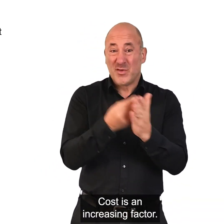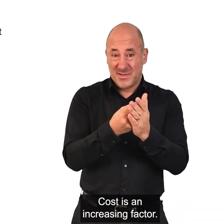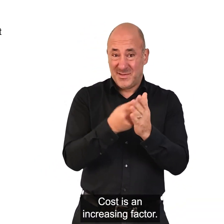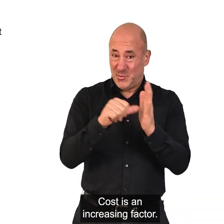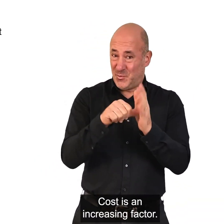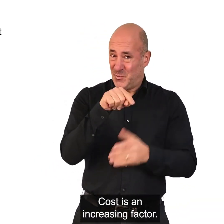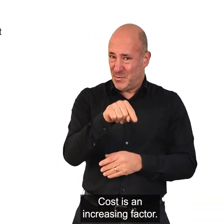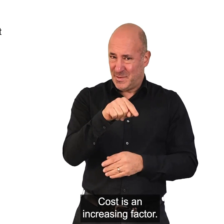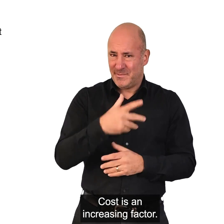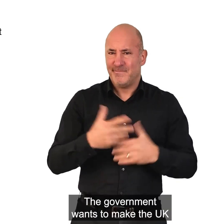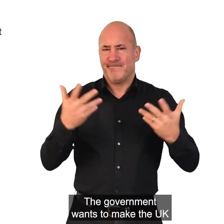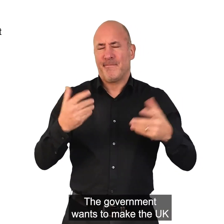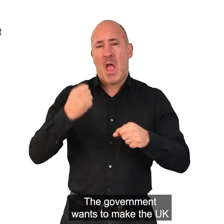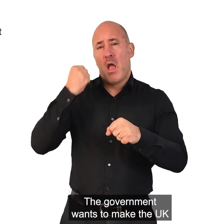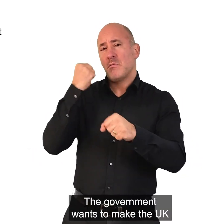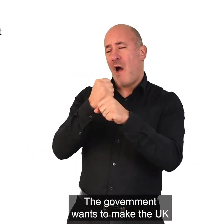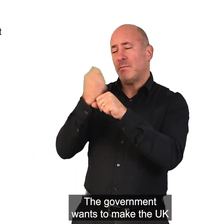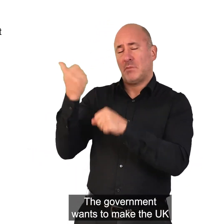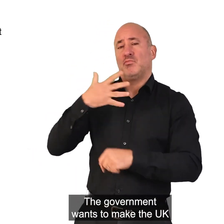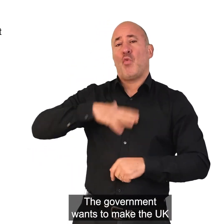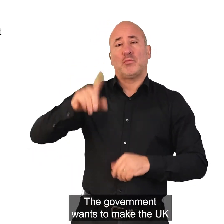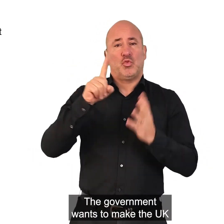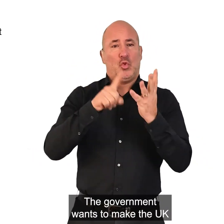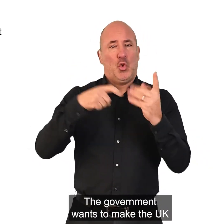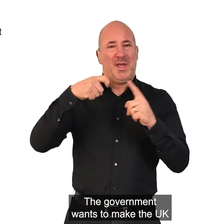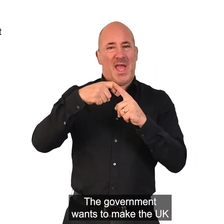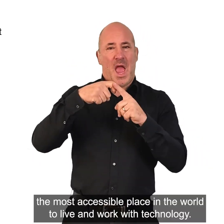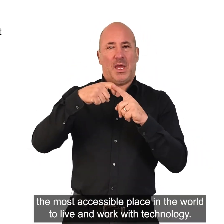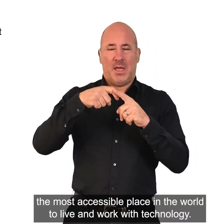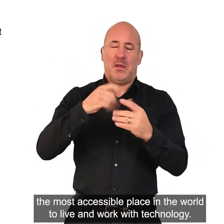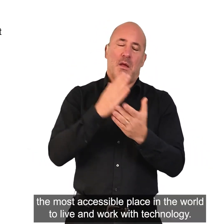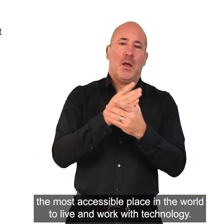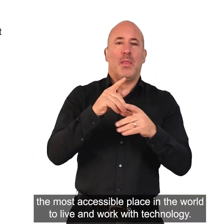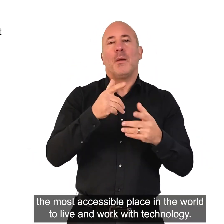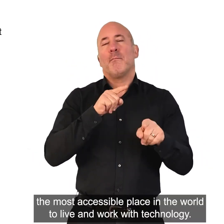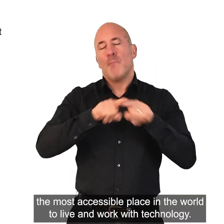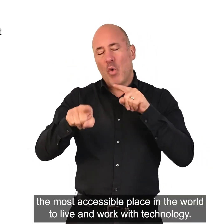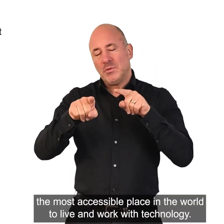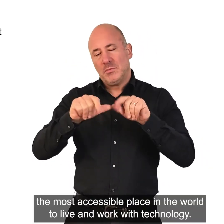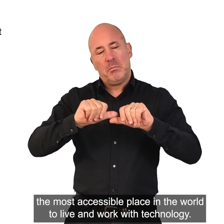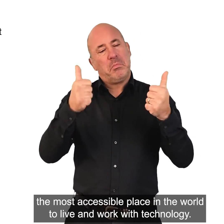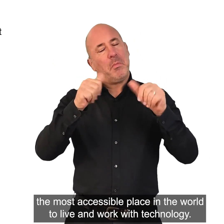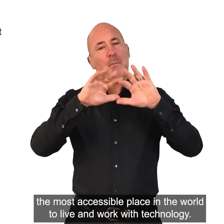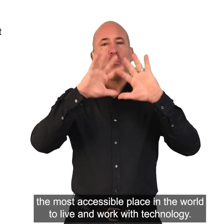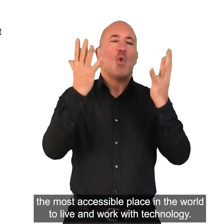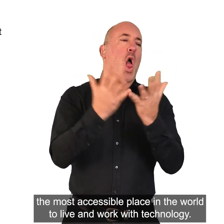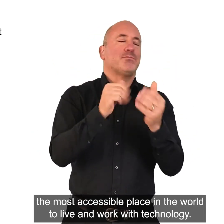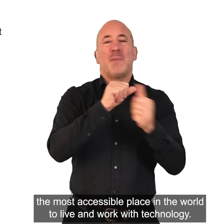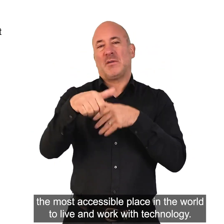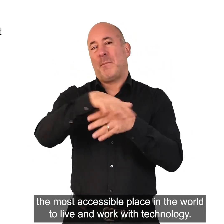Cost is an increasing factor. The government wants to make the UK the most accessible place in the world to live and